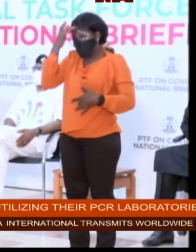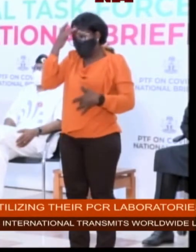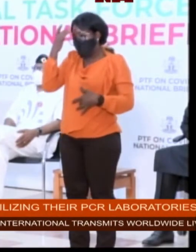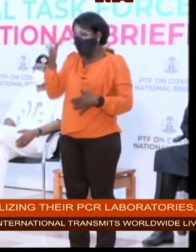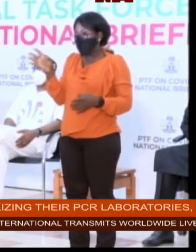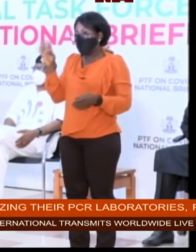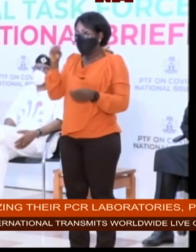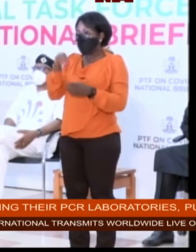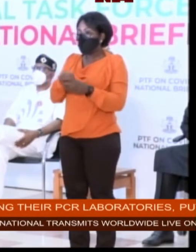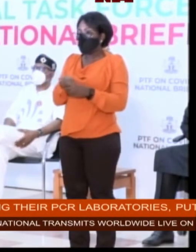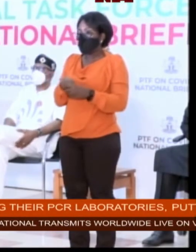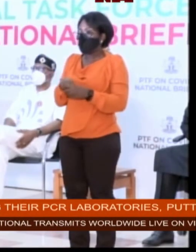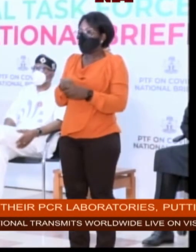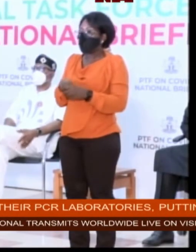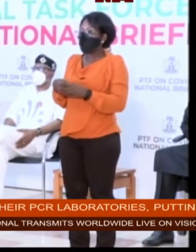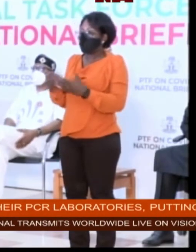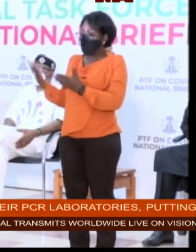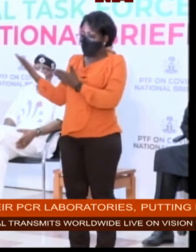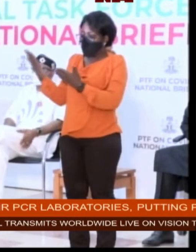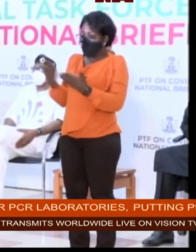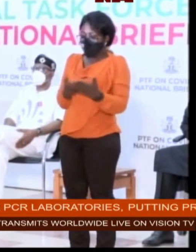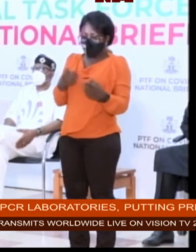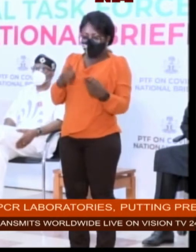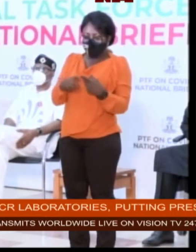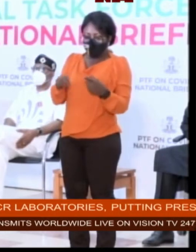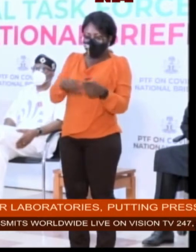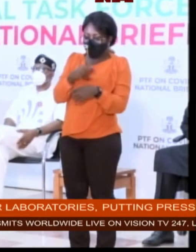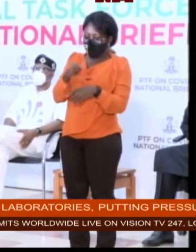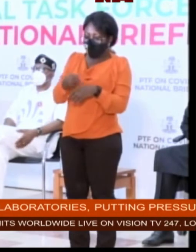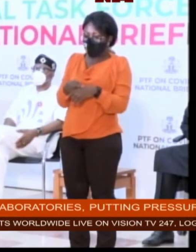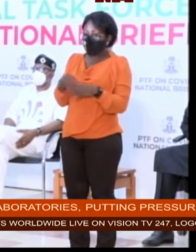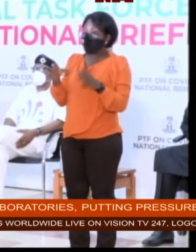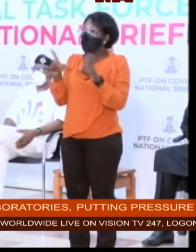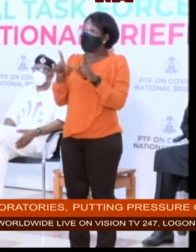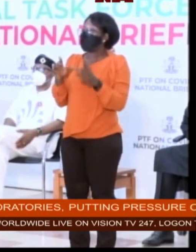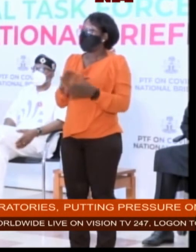including domestication at the subnational levels.